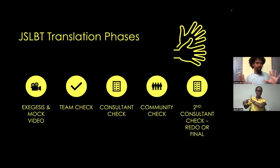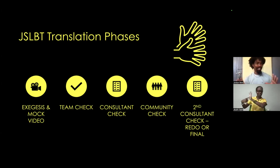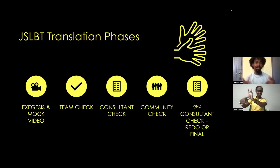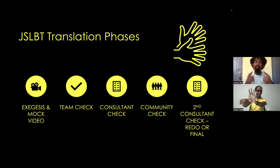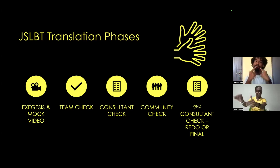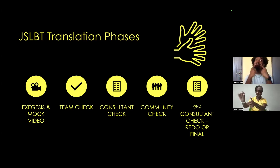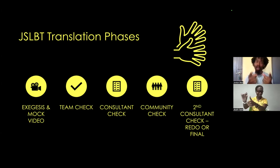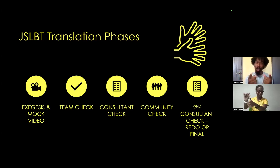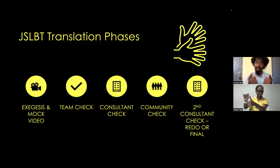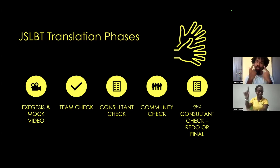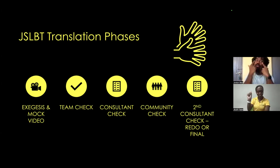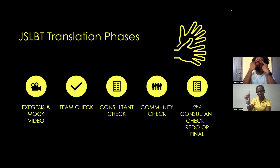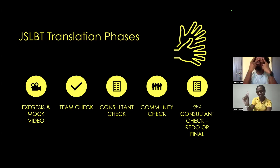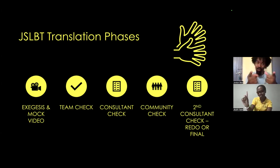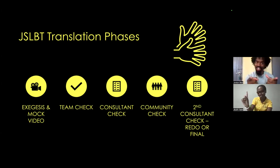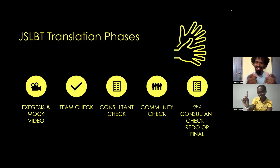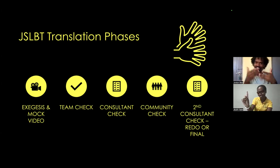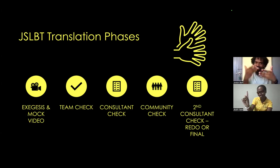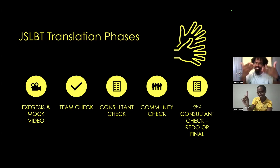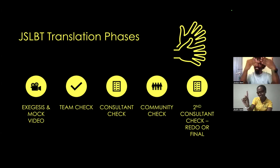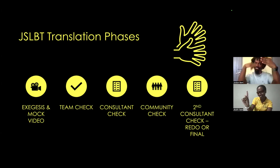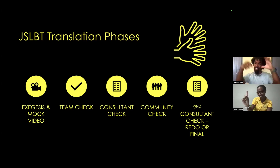really excited to show you Genesis chapter 1.